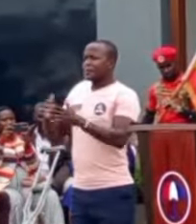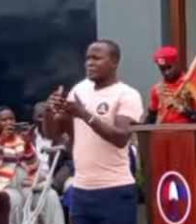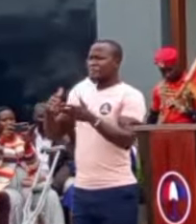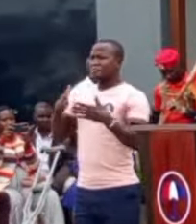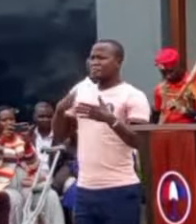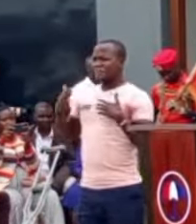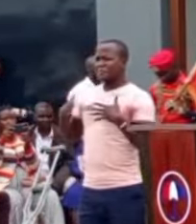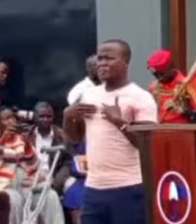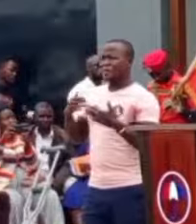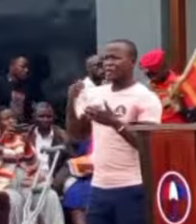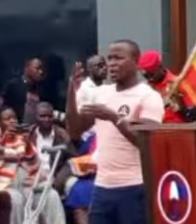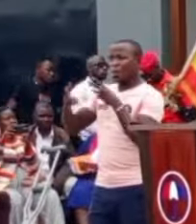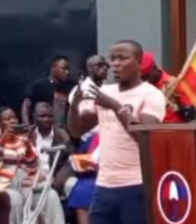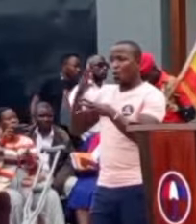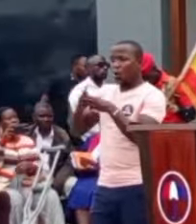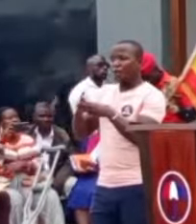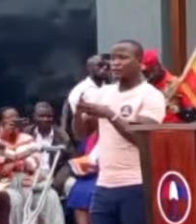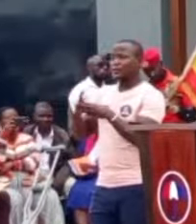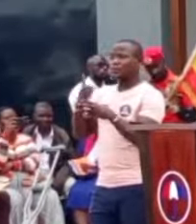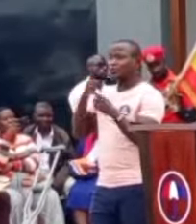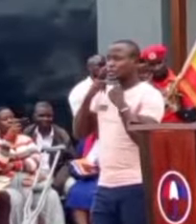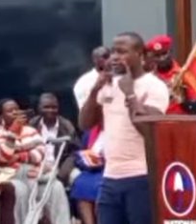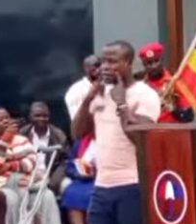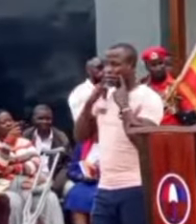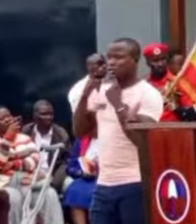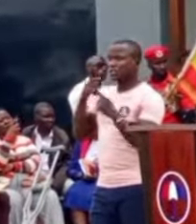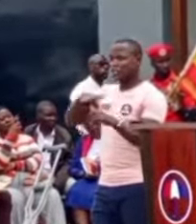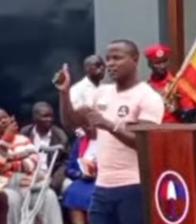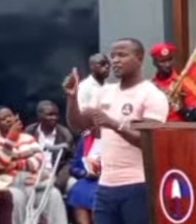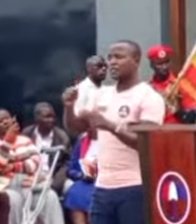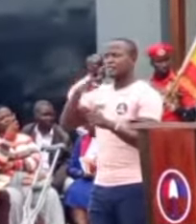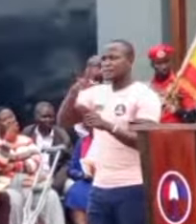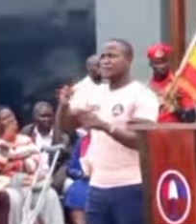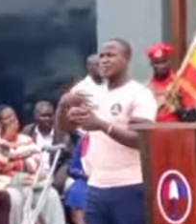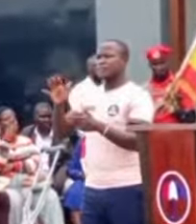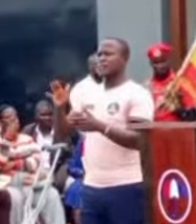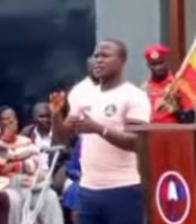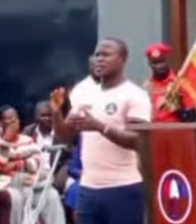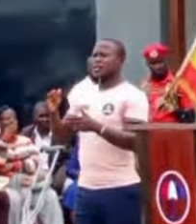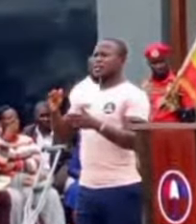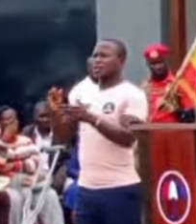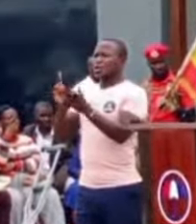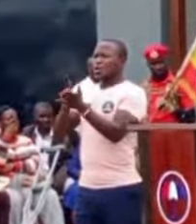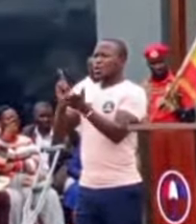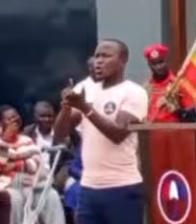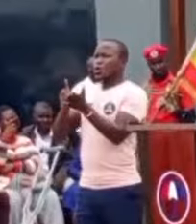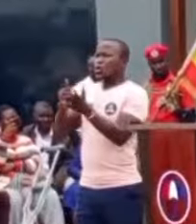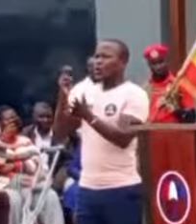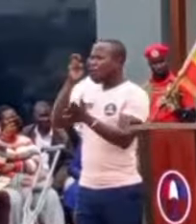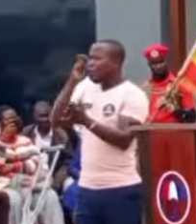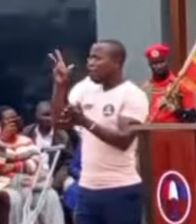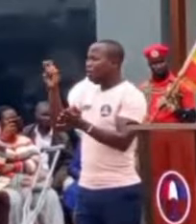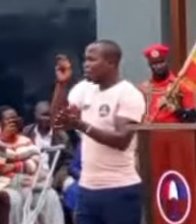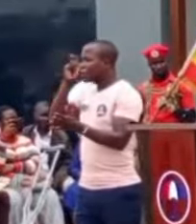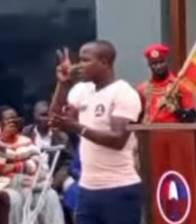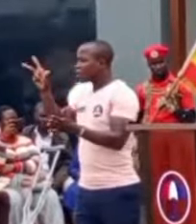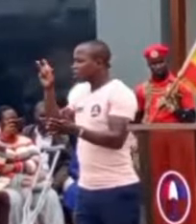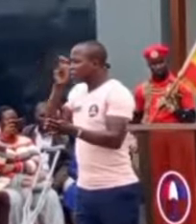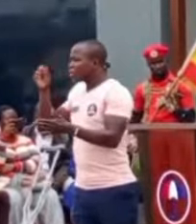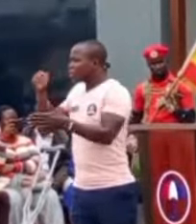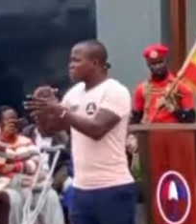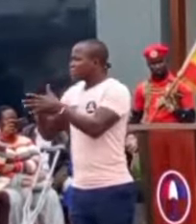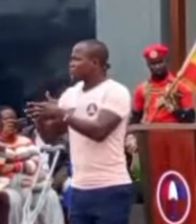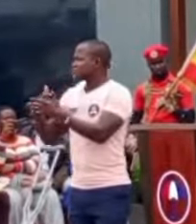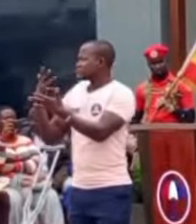Gladly, now the world is picking up to it. Today, as we speak, Dr. Besigye is being